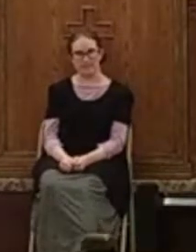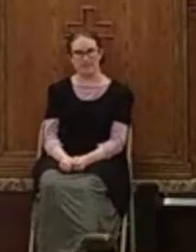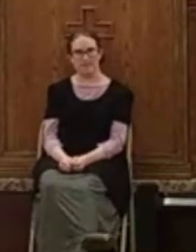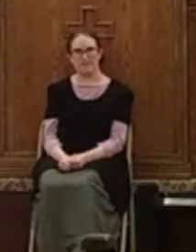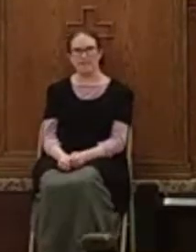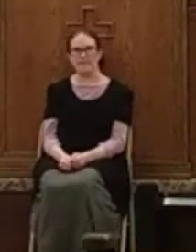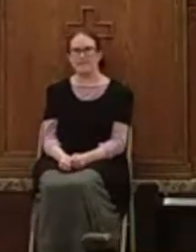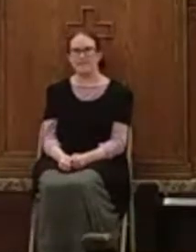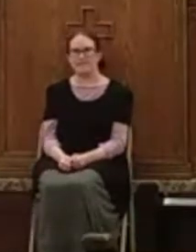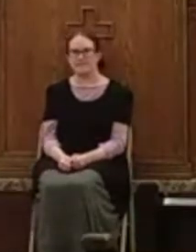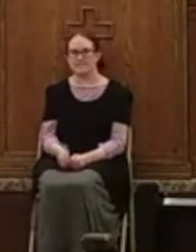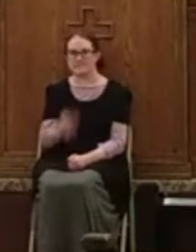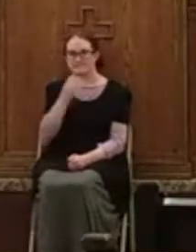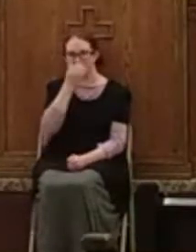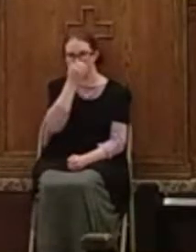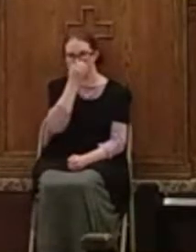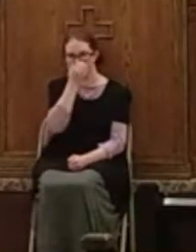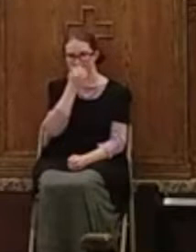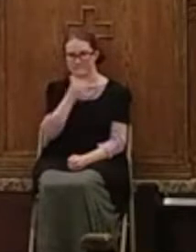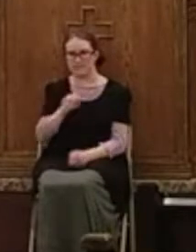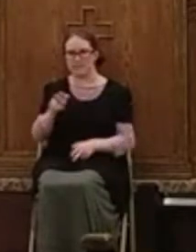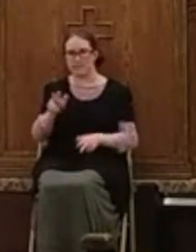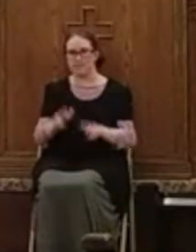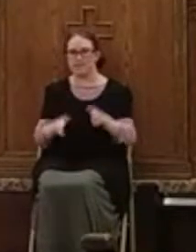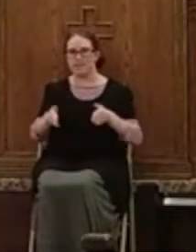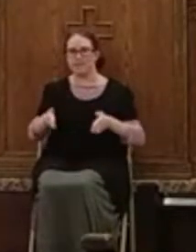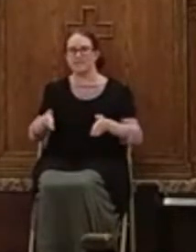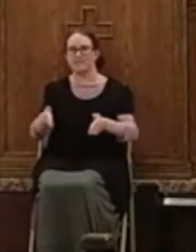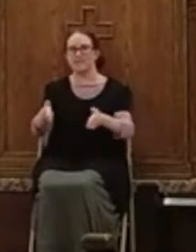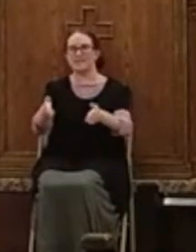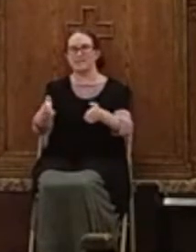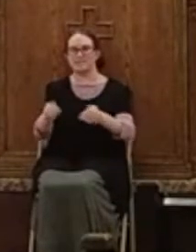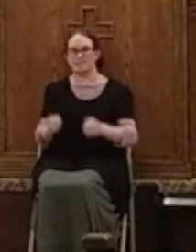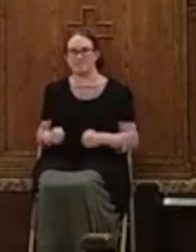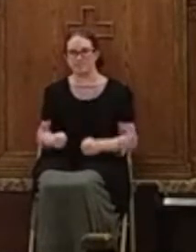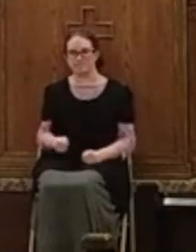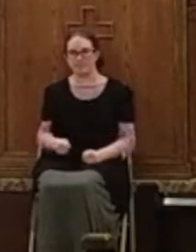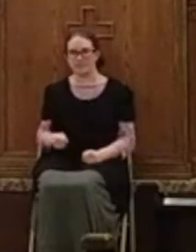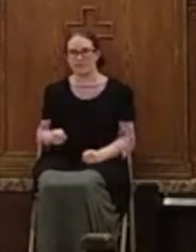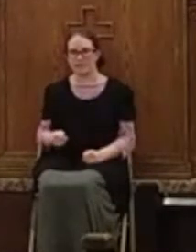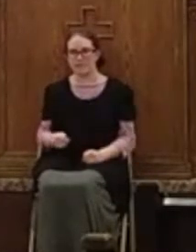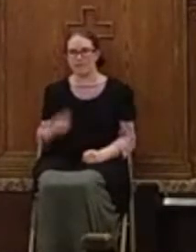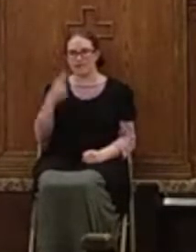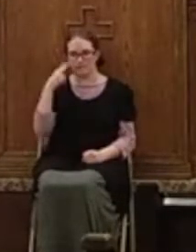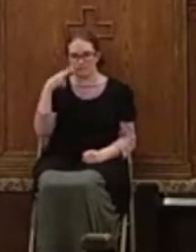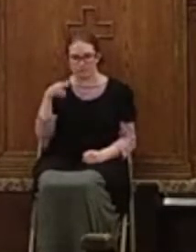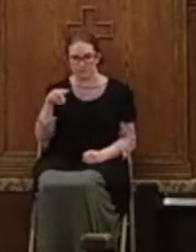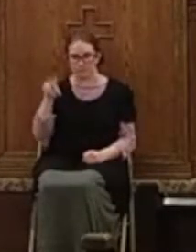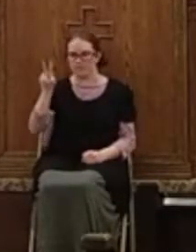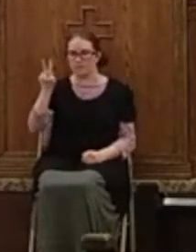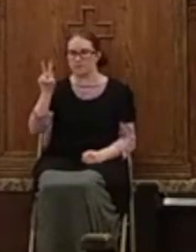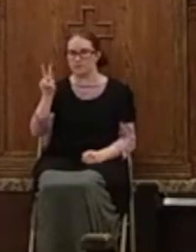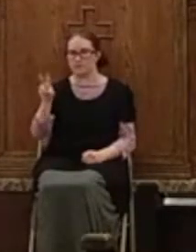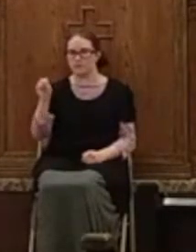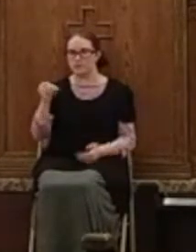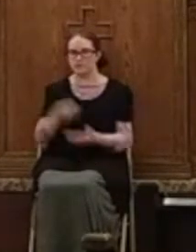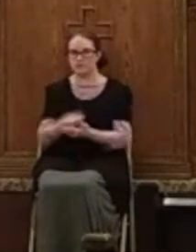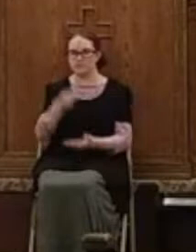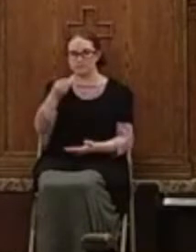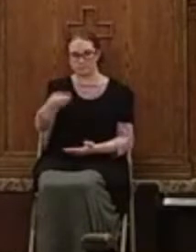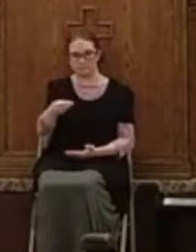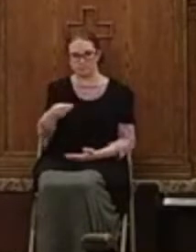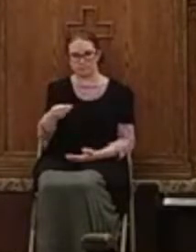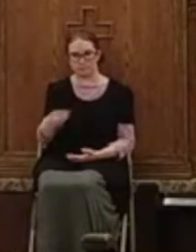Am I right? You're walking down the street, you happen to glance down, you see a $20 bill land against the curb.